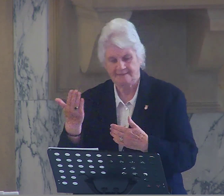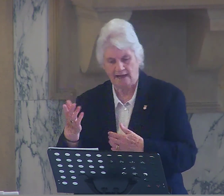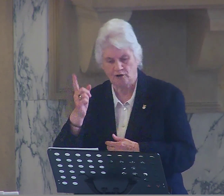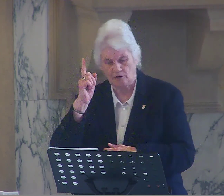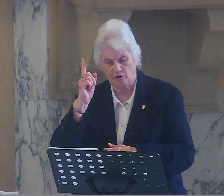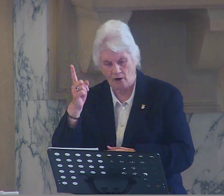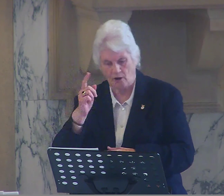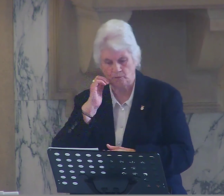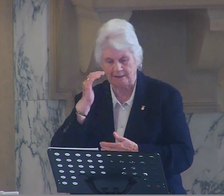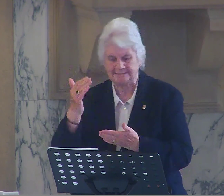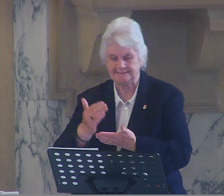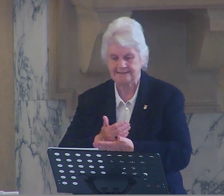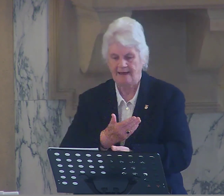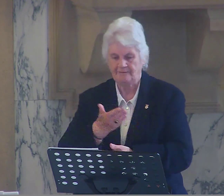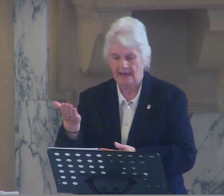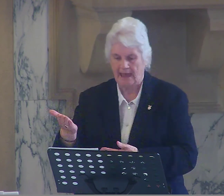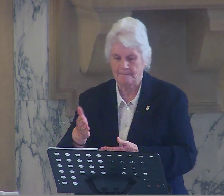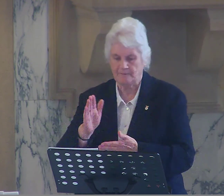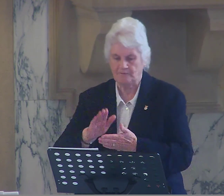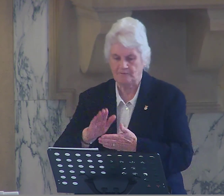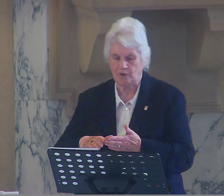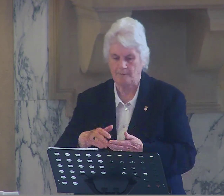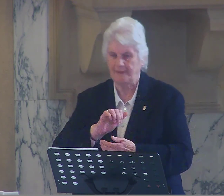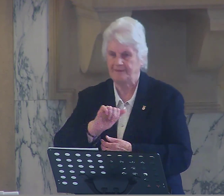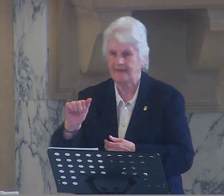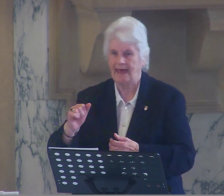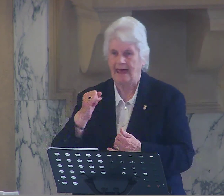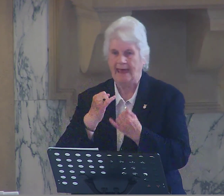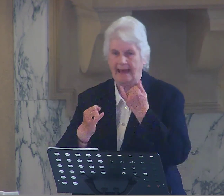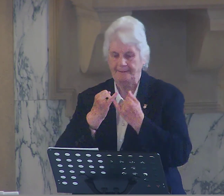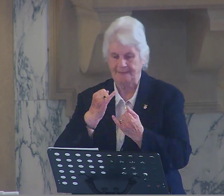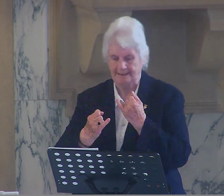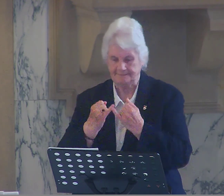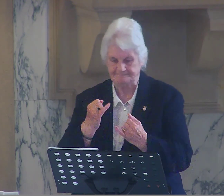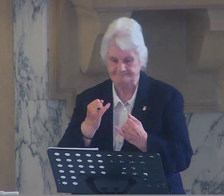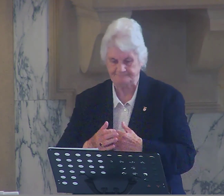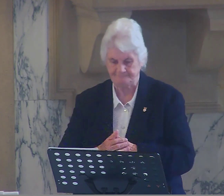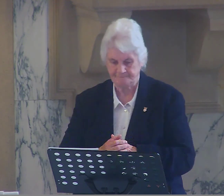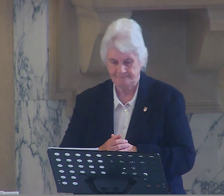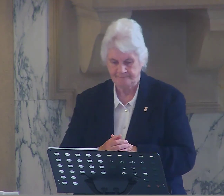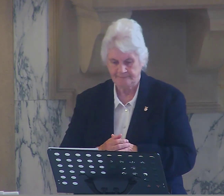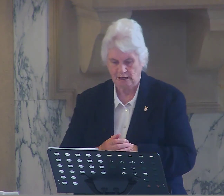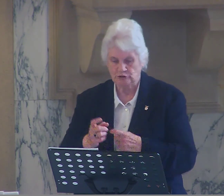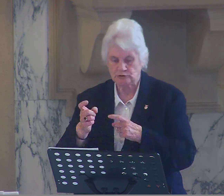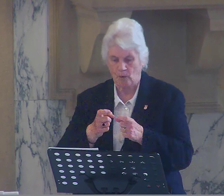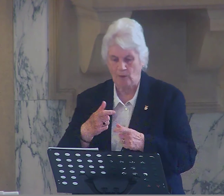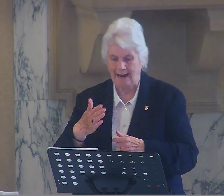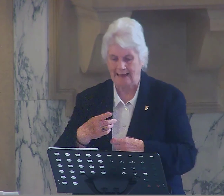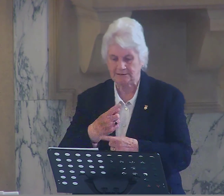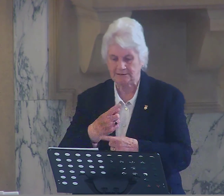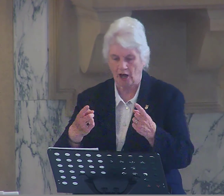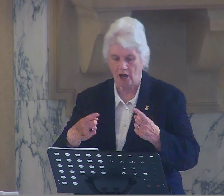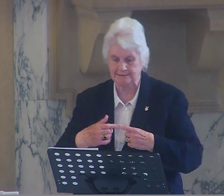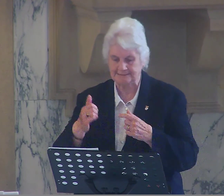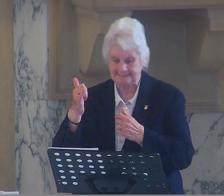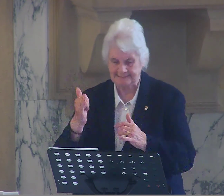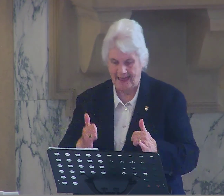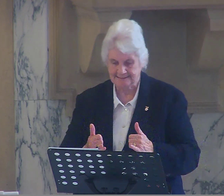If these people are truly good, then God will save them from their